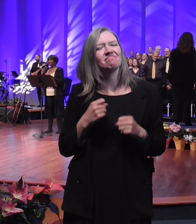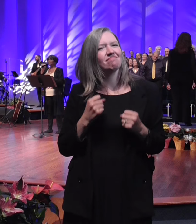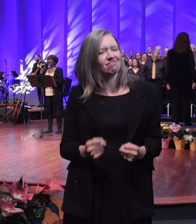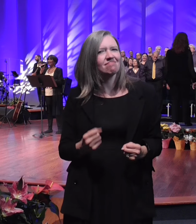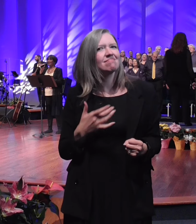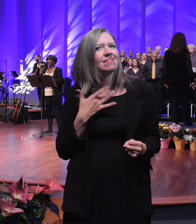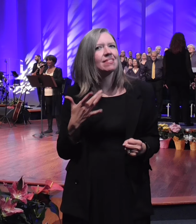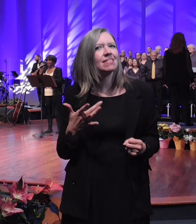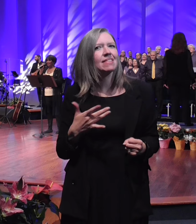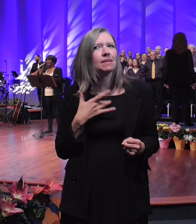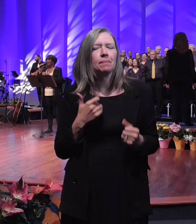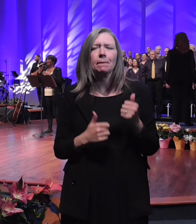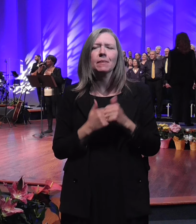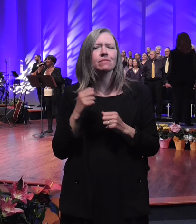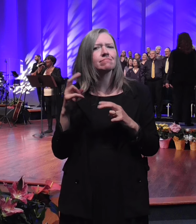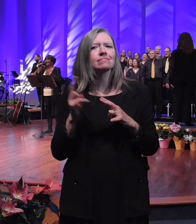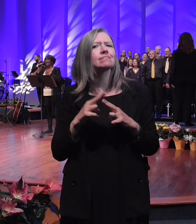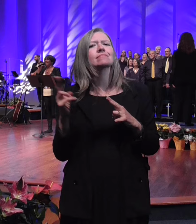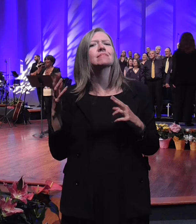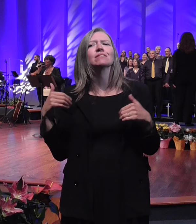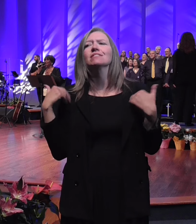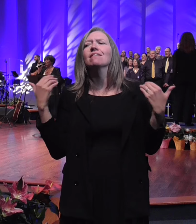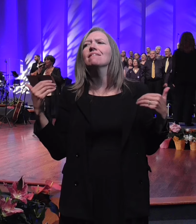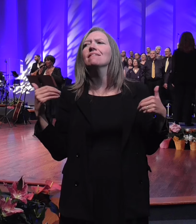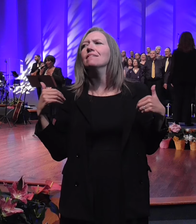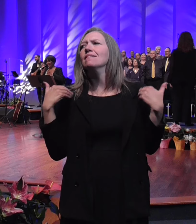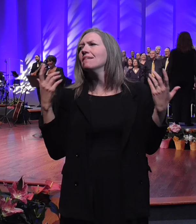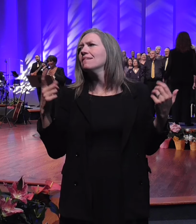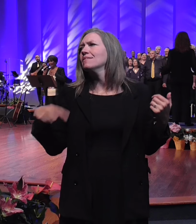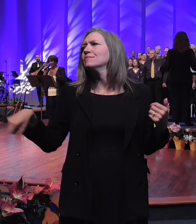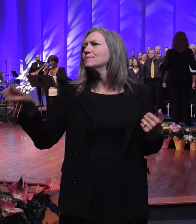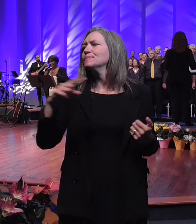is the youngest us ever